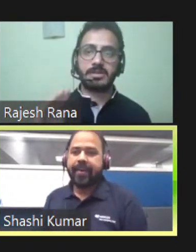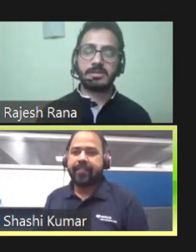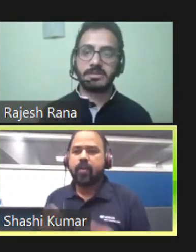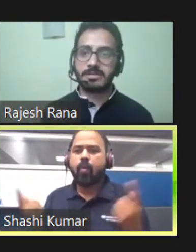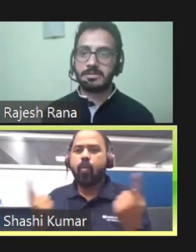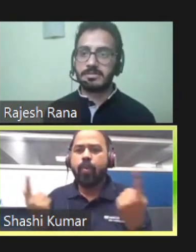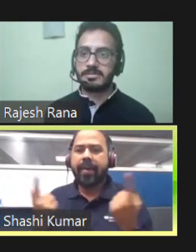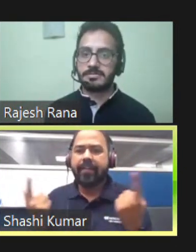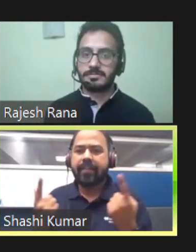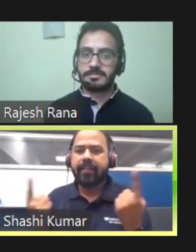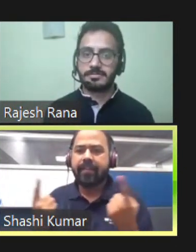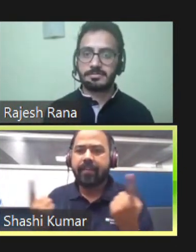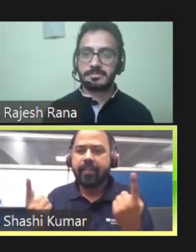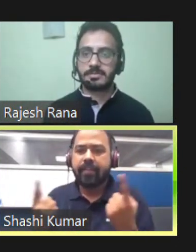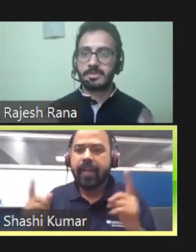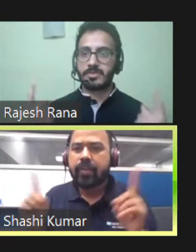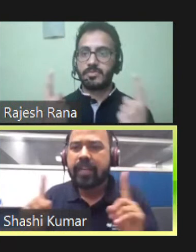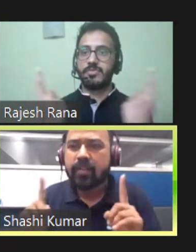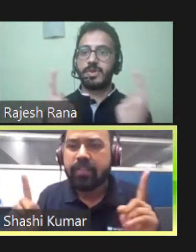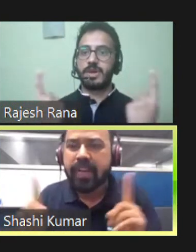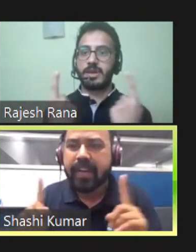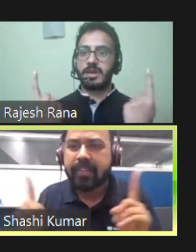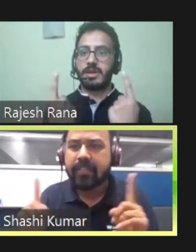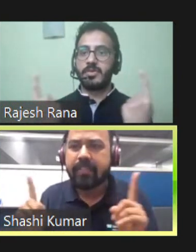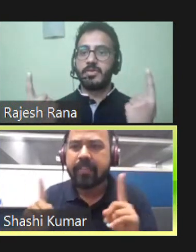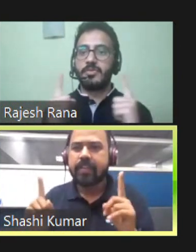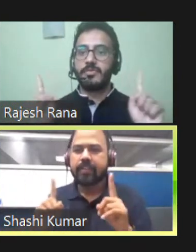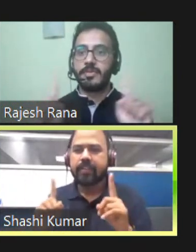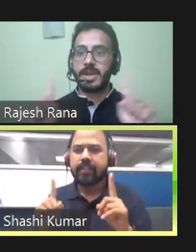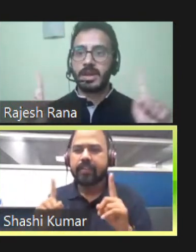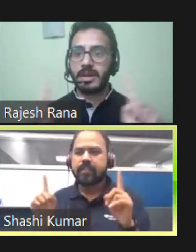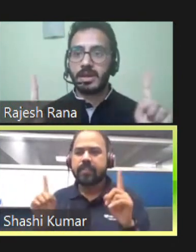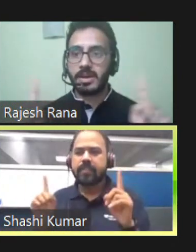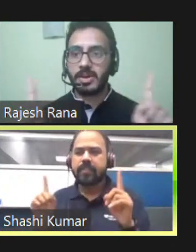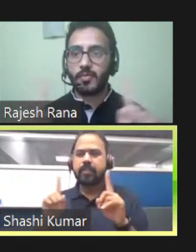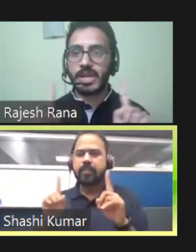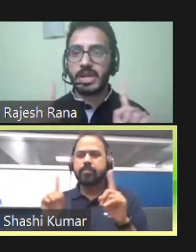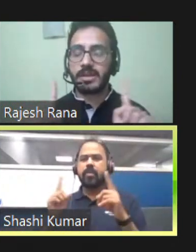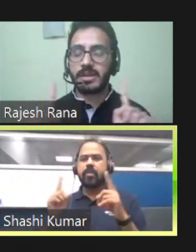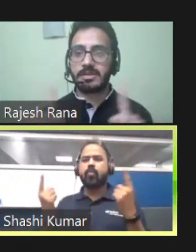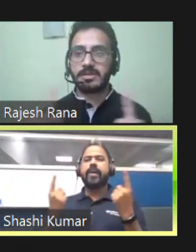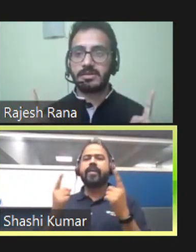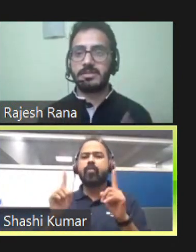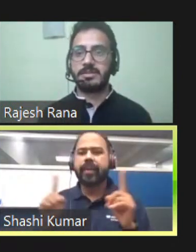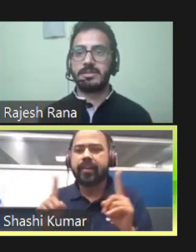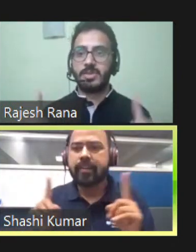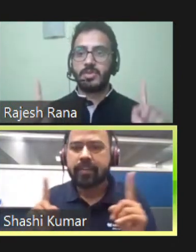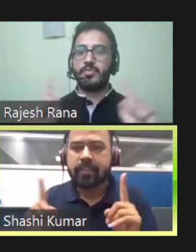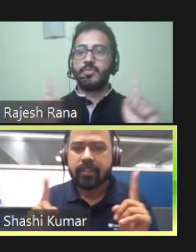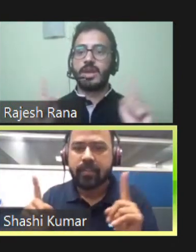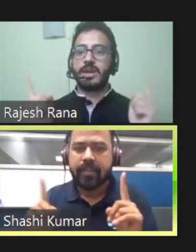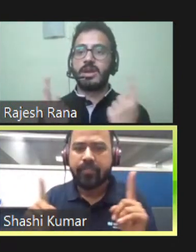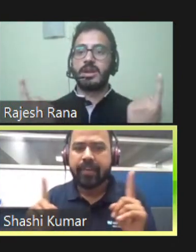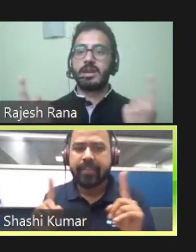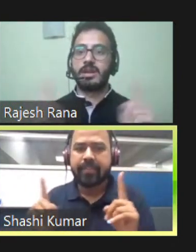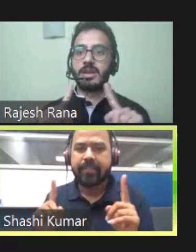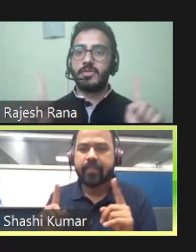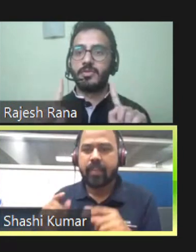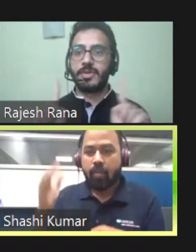Where, right? You can ask where, simple, where, right?